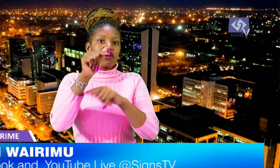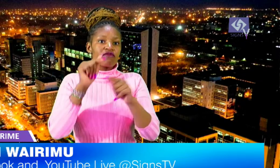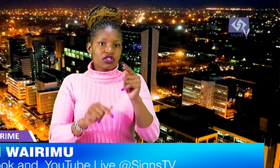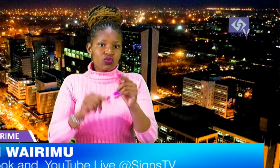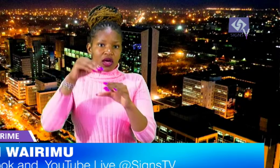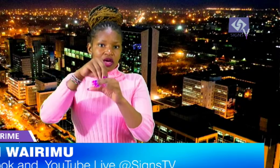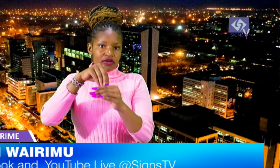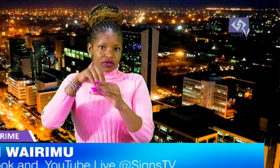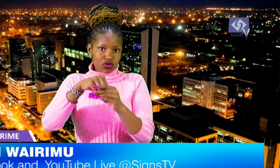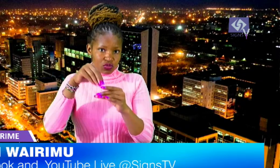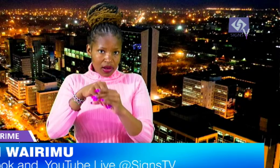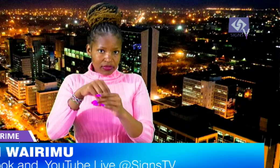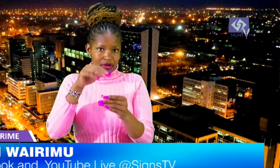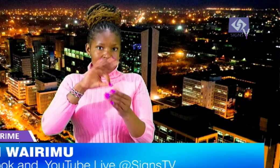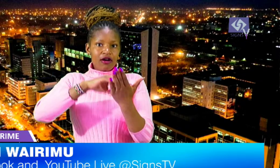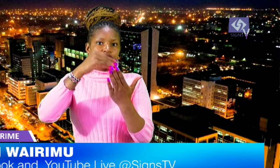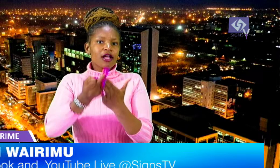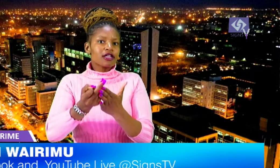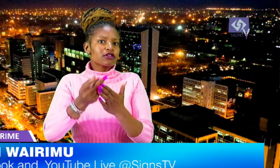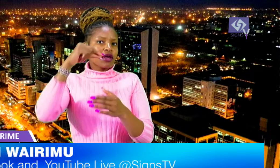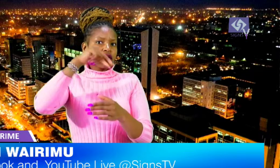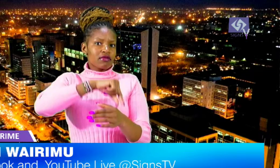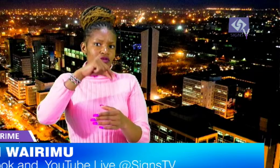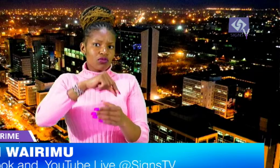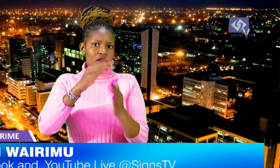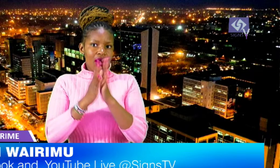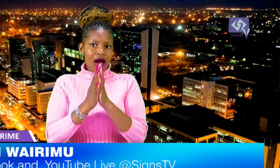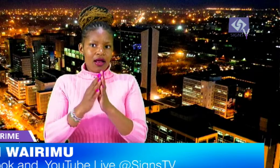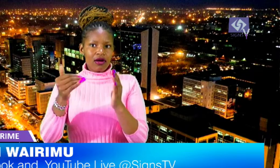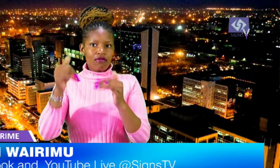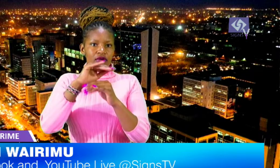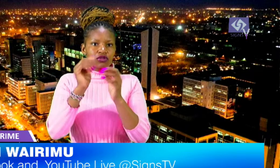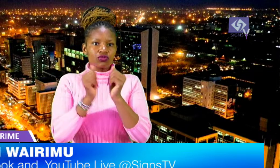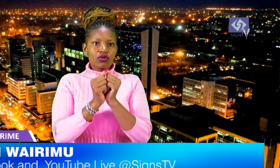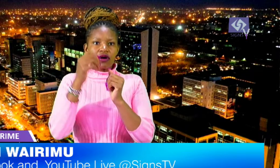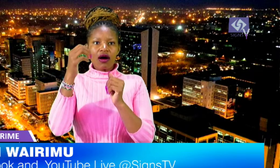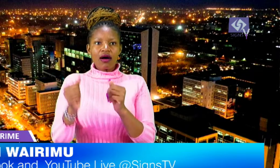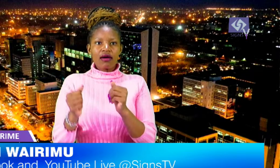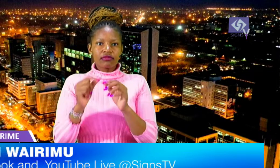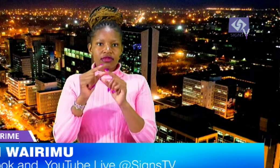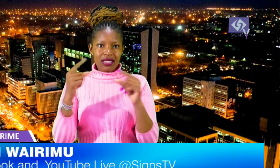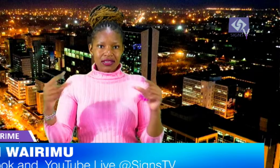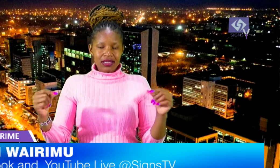found guilty and convicted, with a sentence issued on May 18,